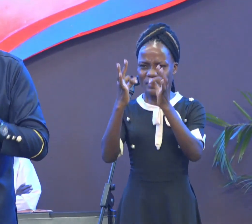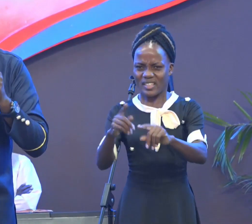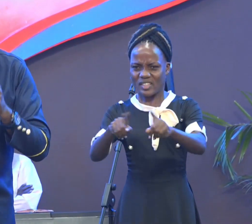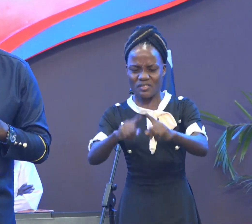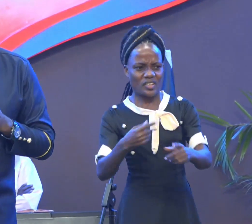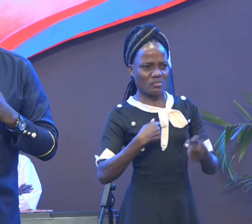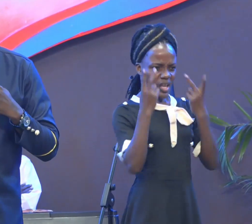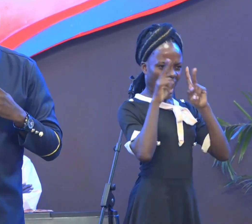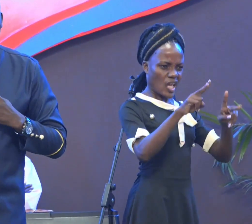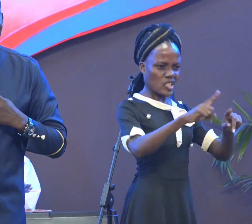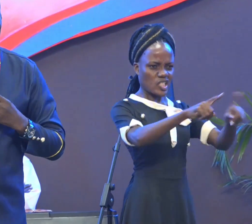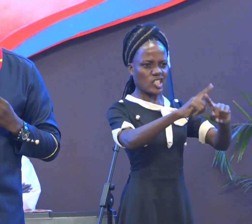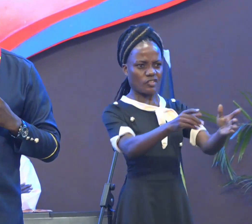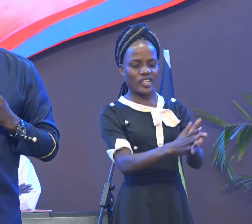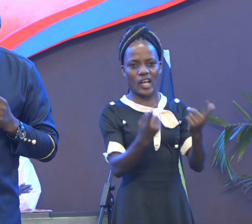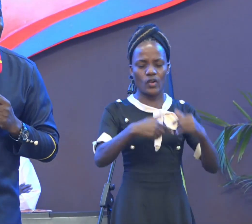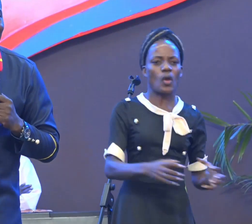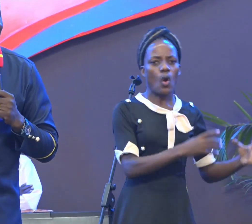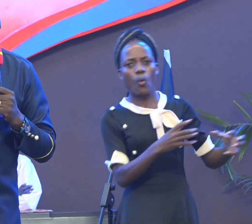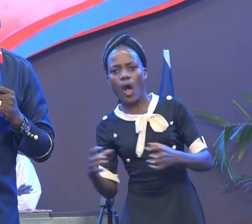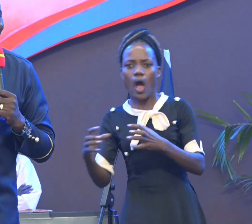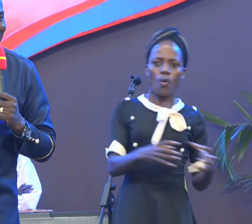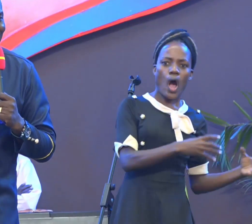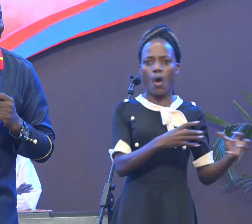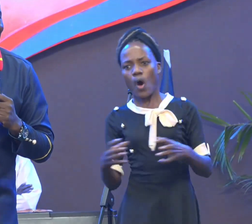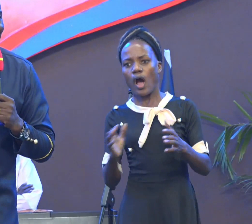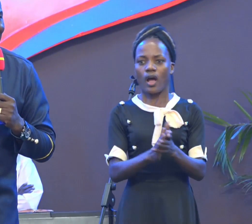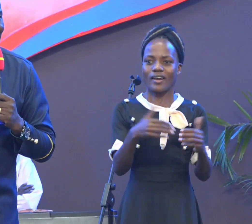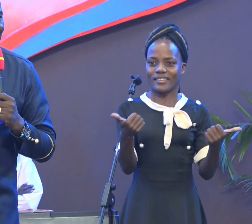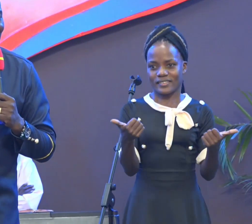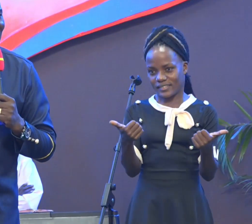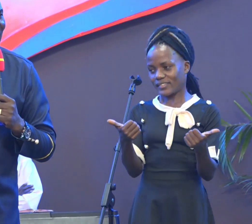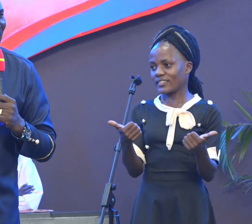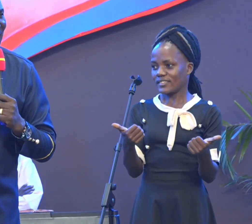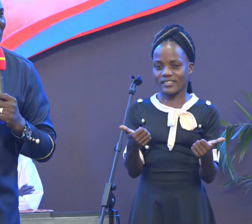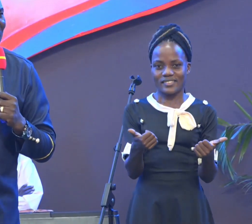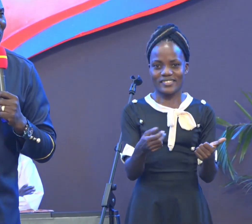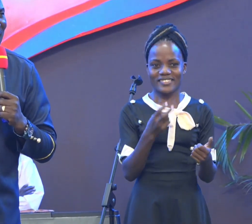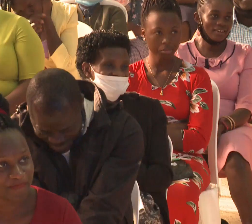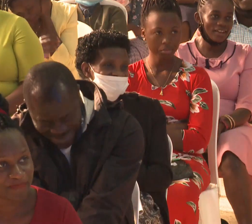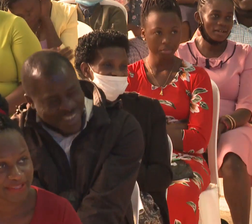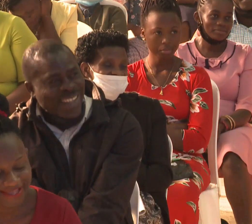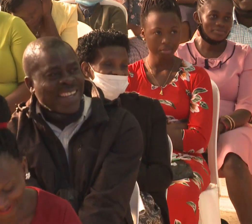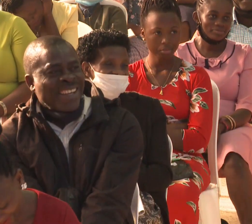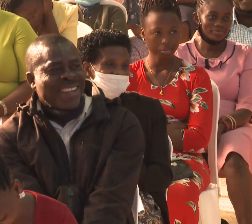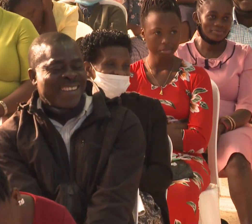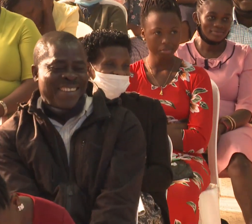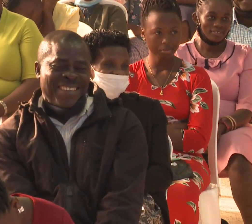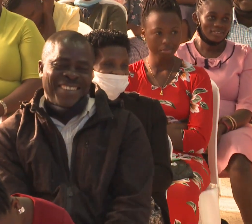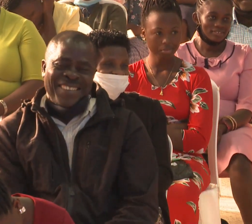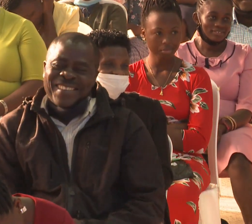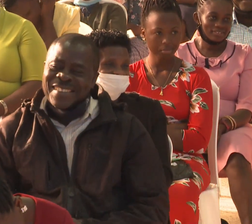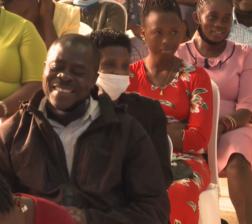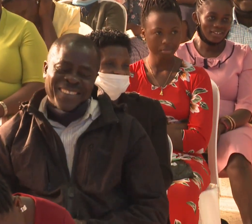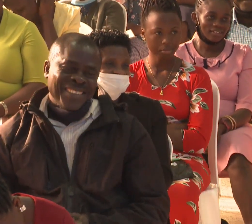I see them differently. Netuabika. Then we begin off. Njebaleko. Well done. Musekereranze mwe muri burungi aboluganda mwe. Are you